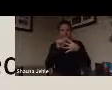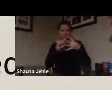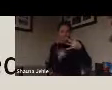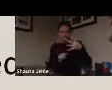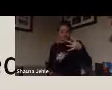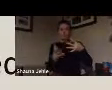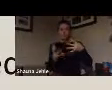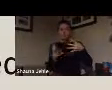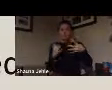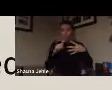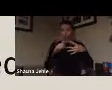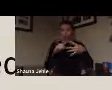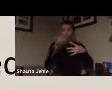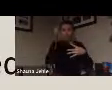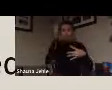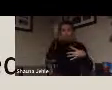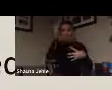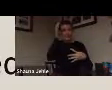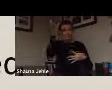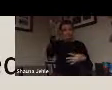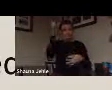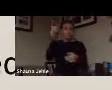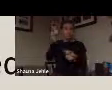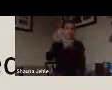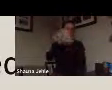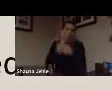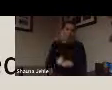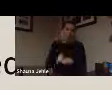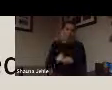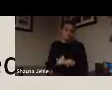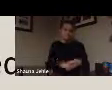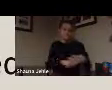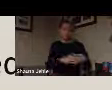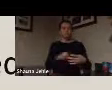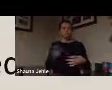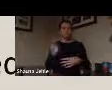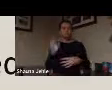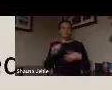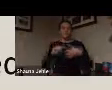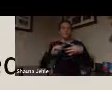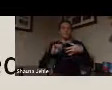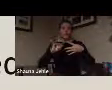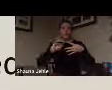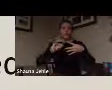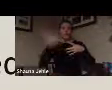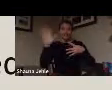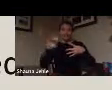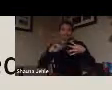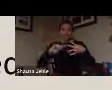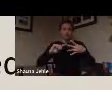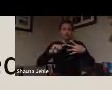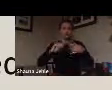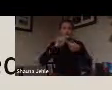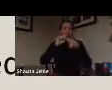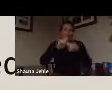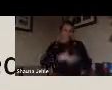want it to be conceptually accurate. You want it to be, clear, accurate is the